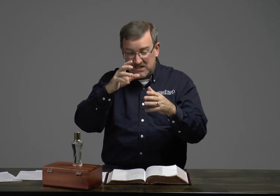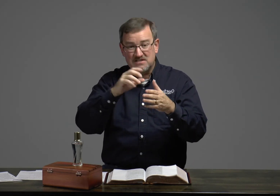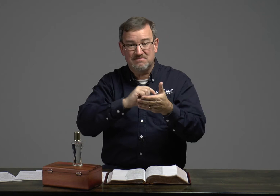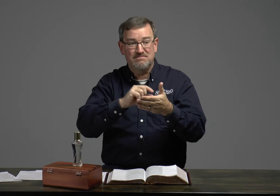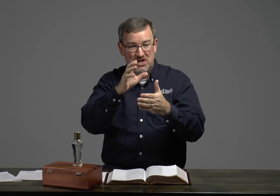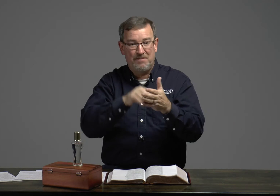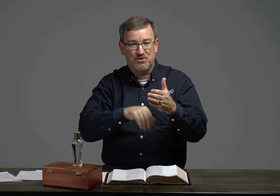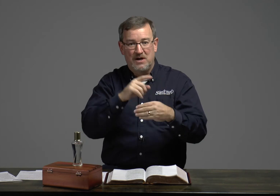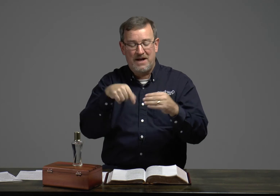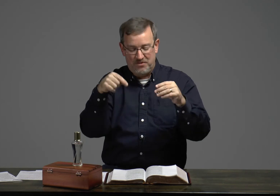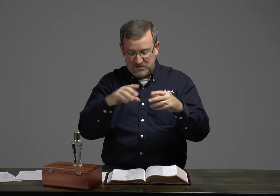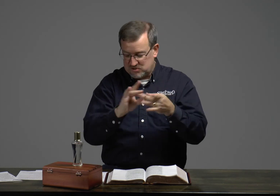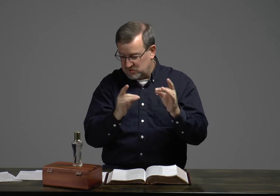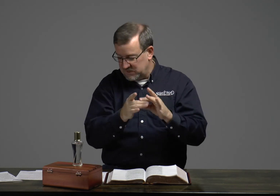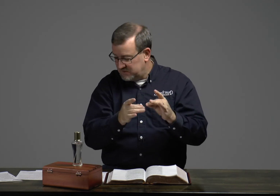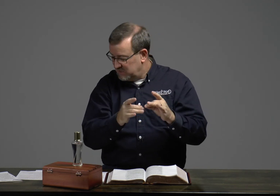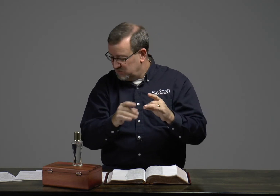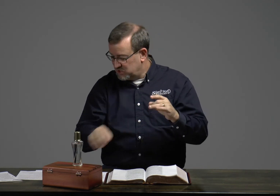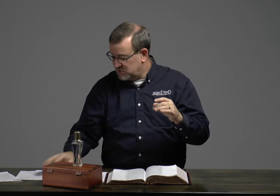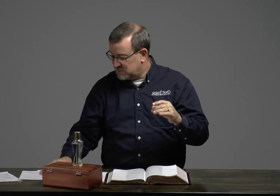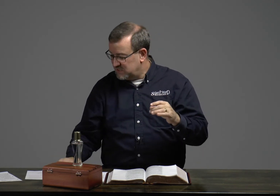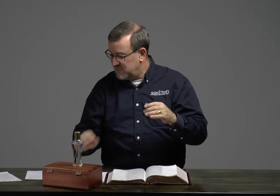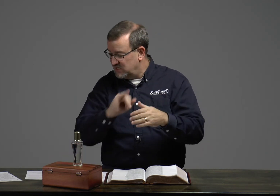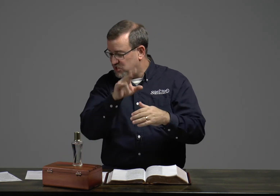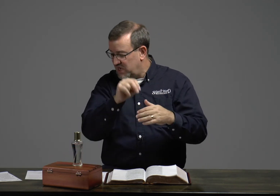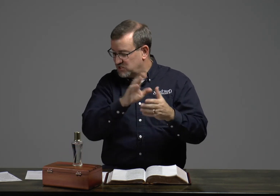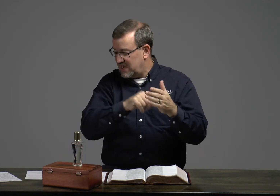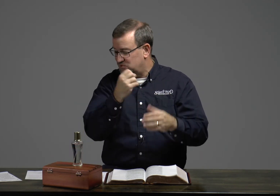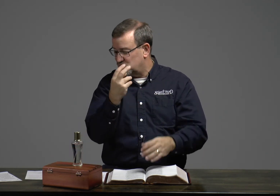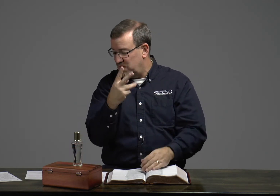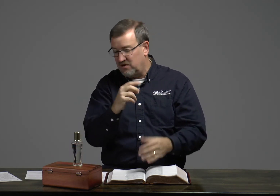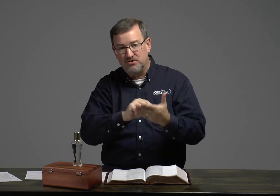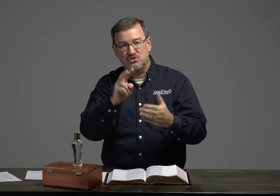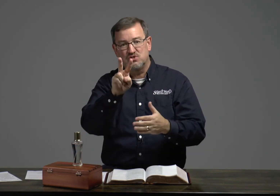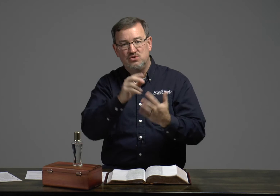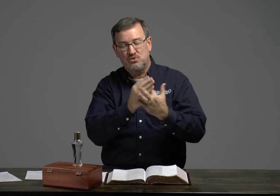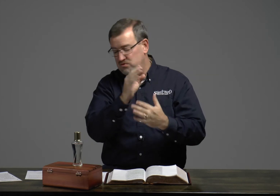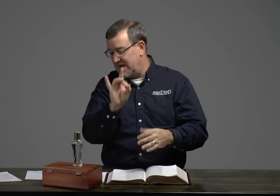his chapter about this story, which is in John chapter 12, verses 2 through